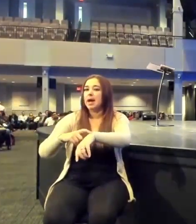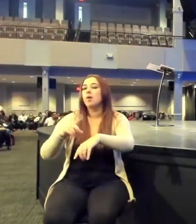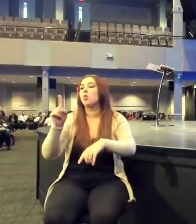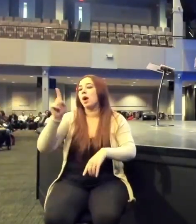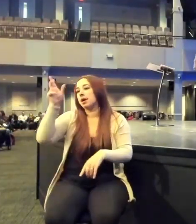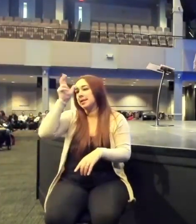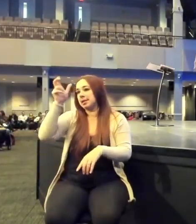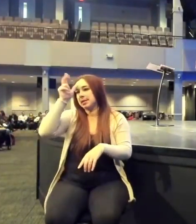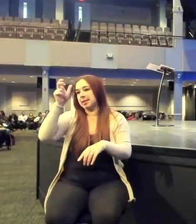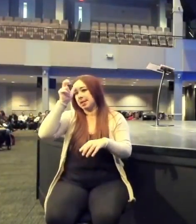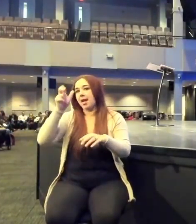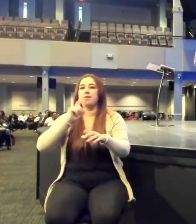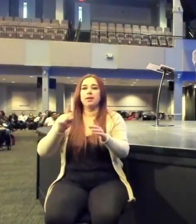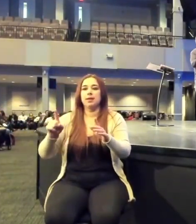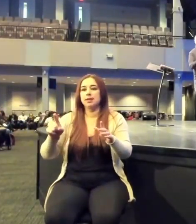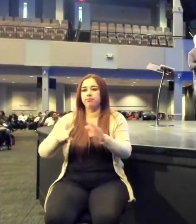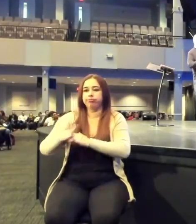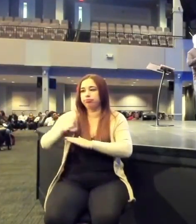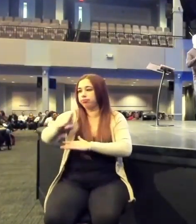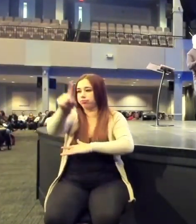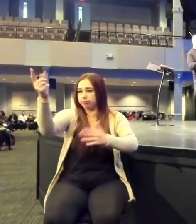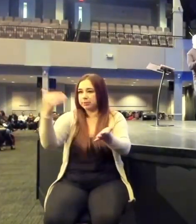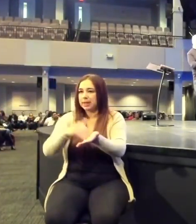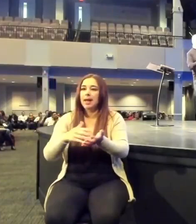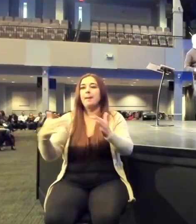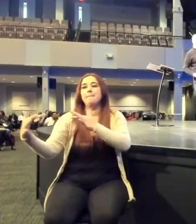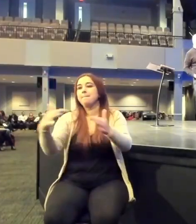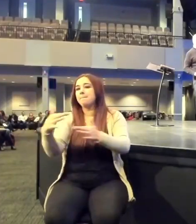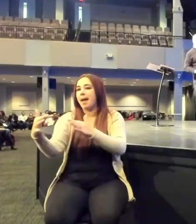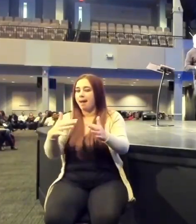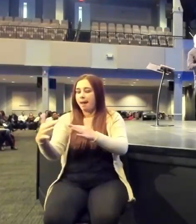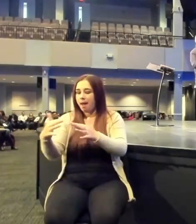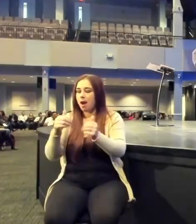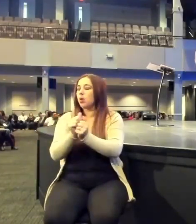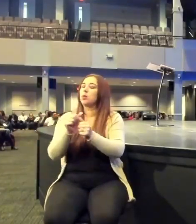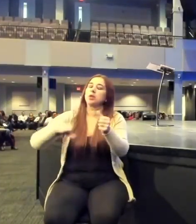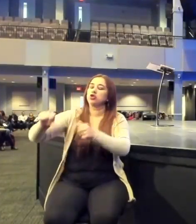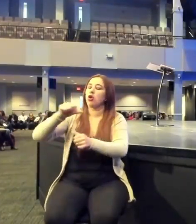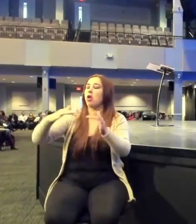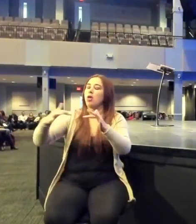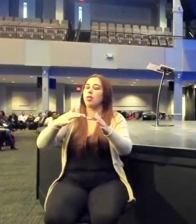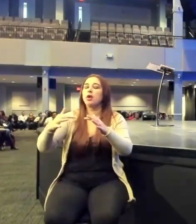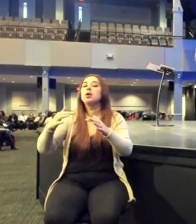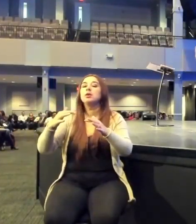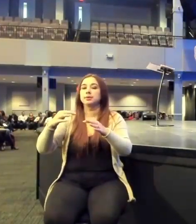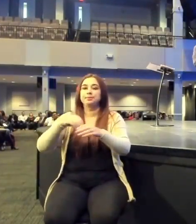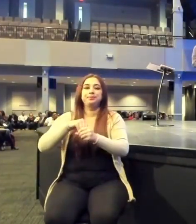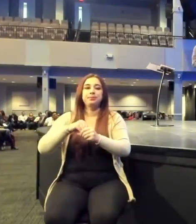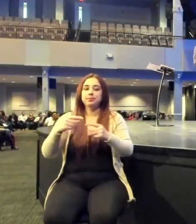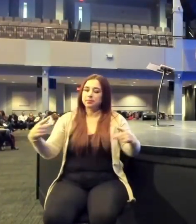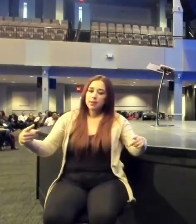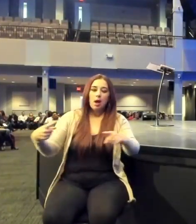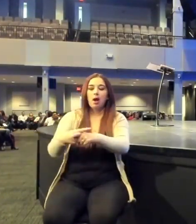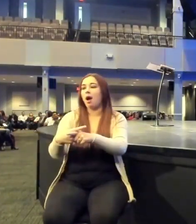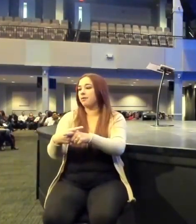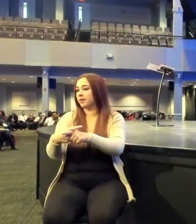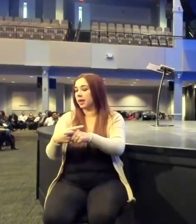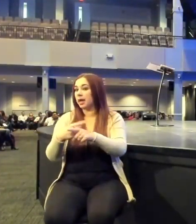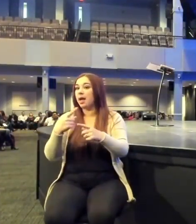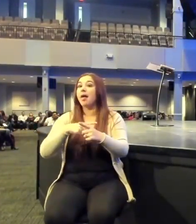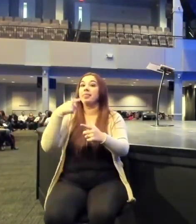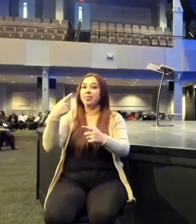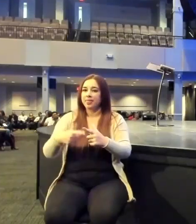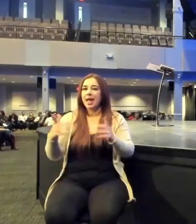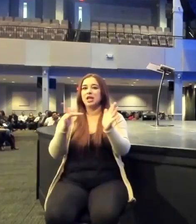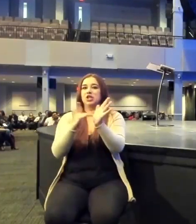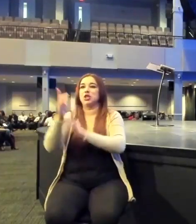Satan is loosed again, and there's this great battle, these great intense forces come together in a great conflict. And obviously then